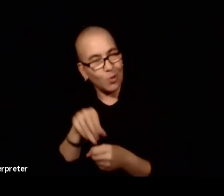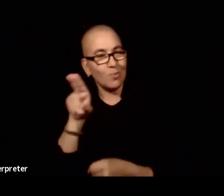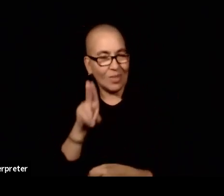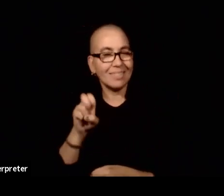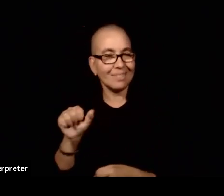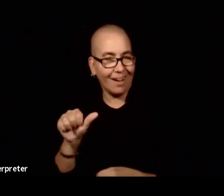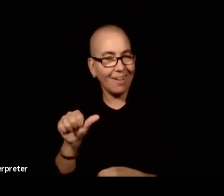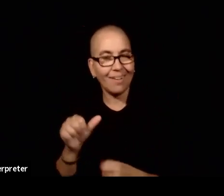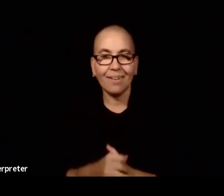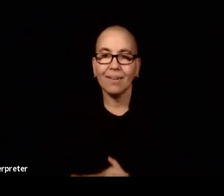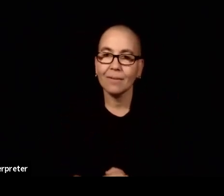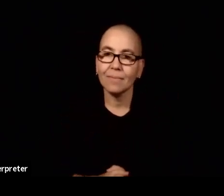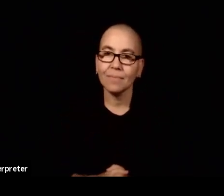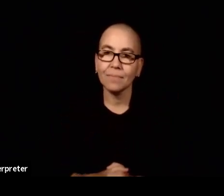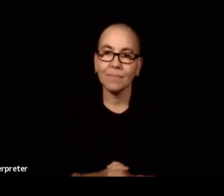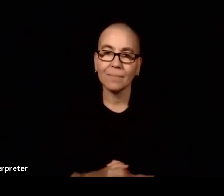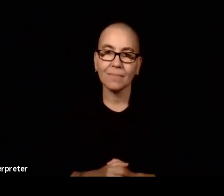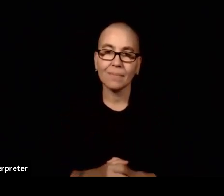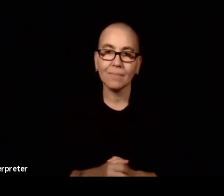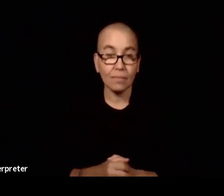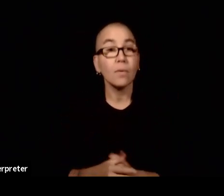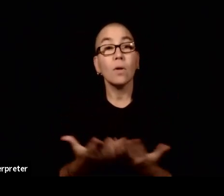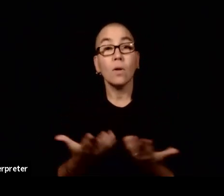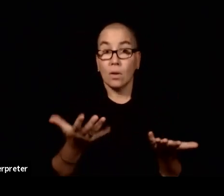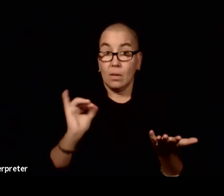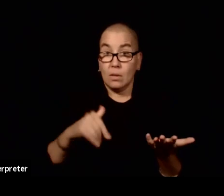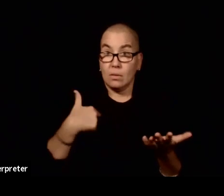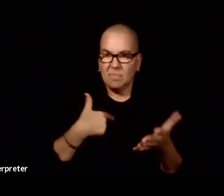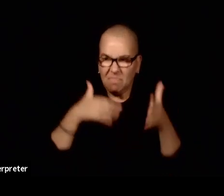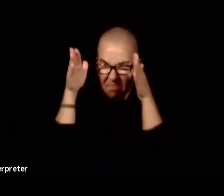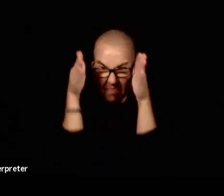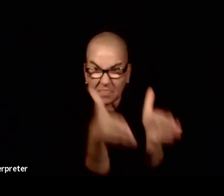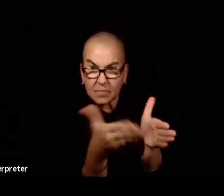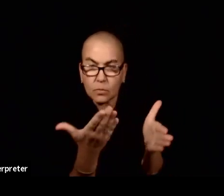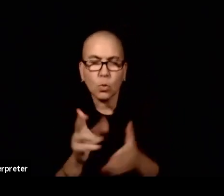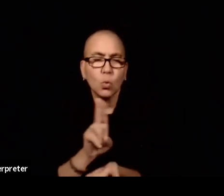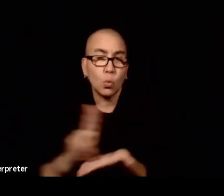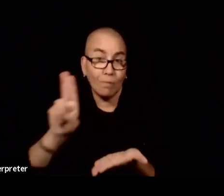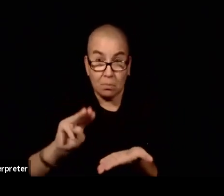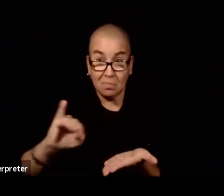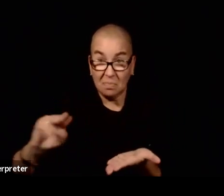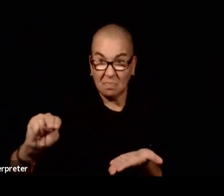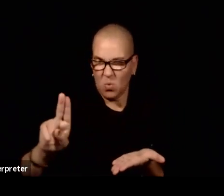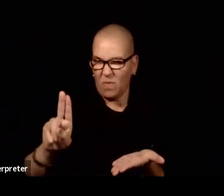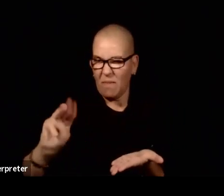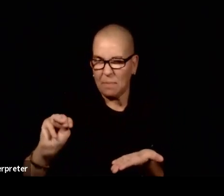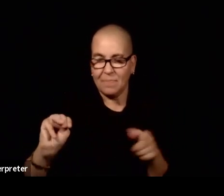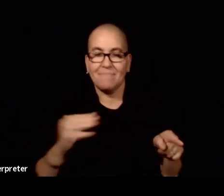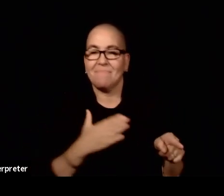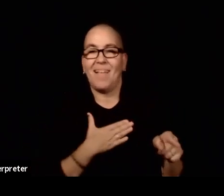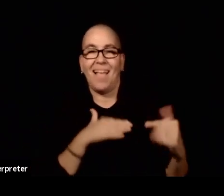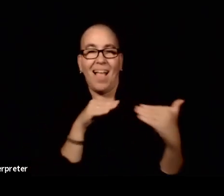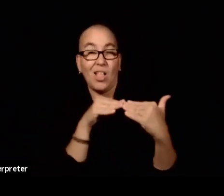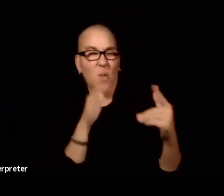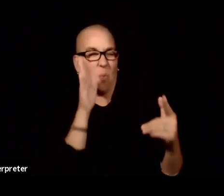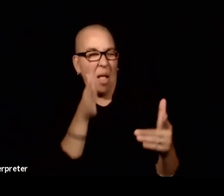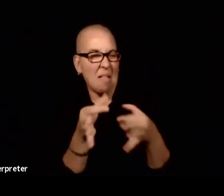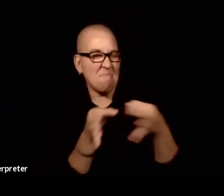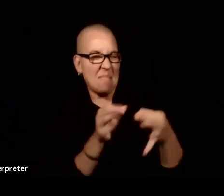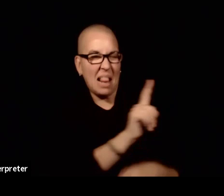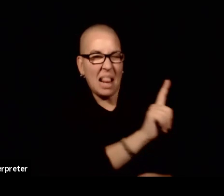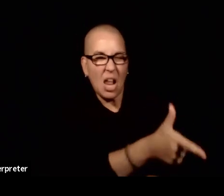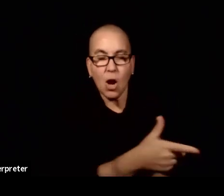on, as the university has as well, I'm sure we'll hear from my colleague, Dr. Shacker, continuing to try and innovate in terms of how we move